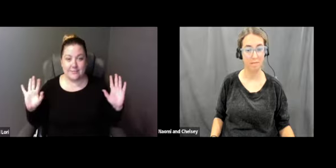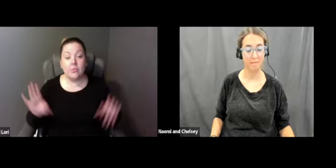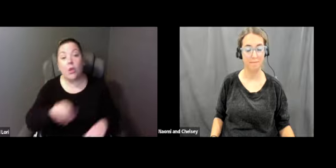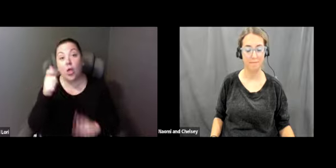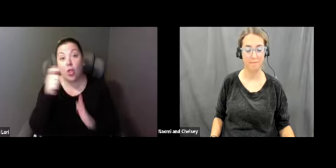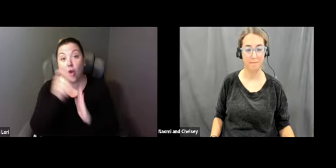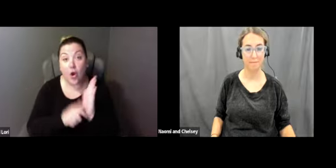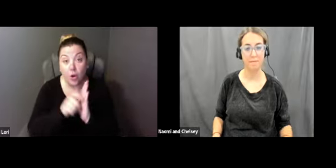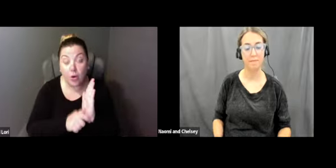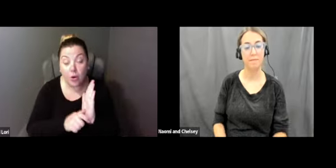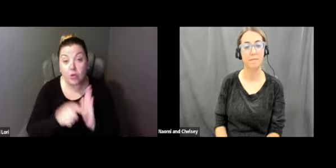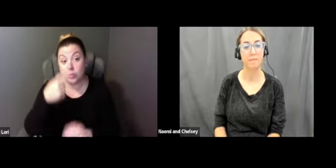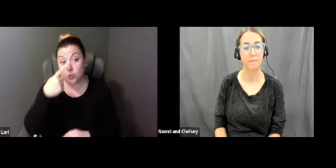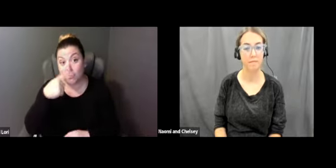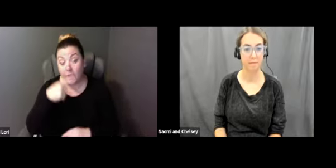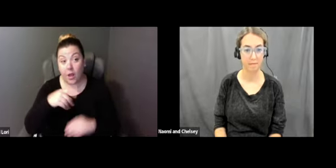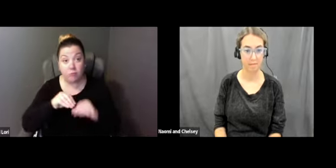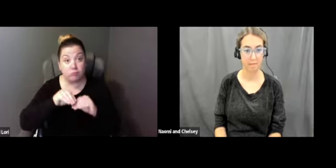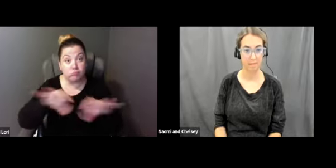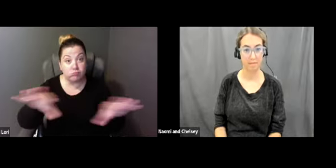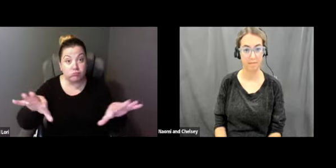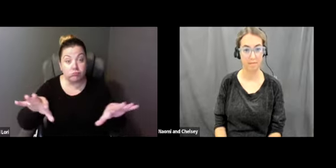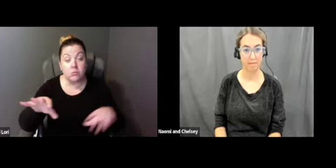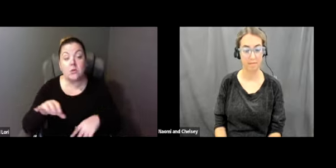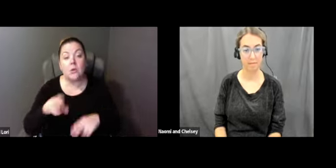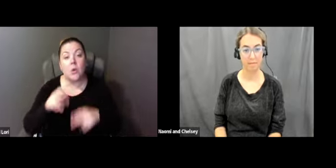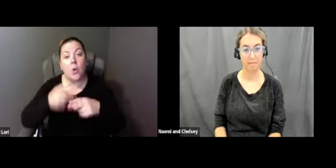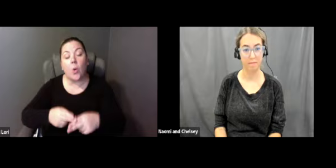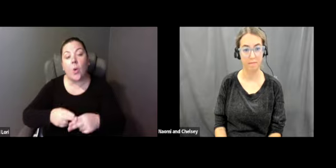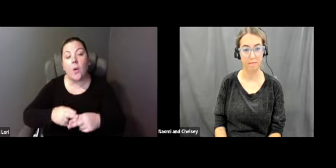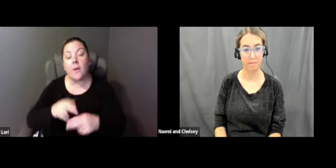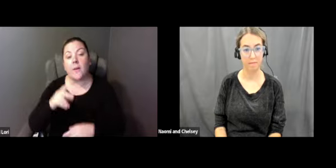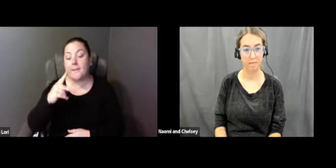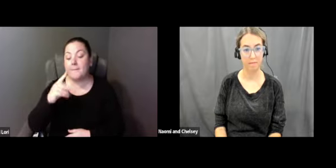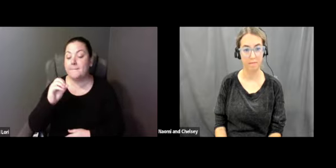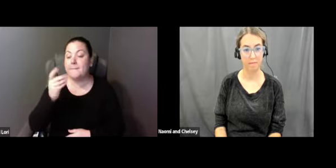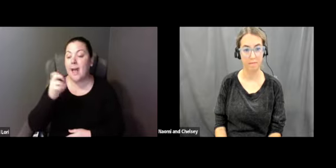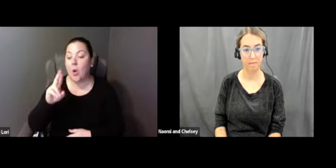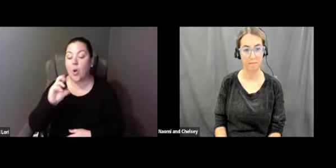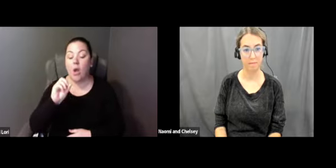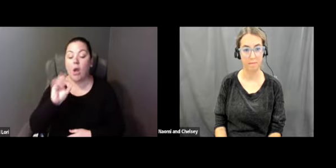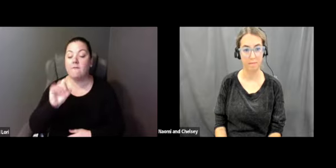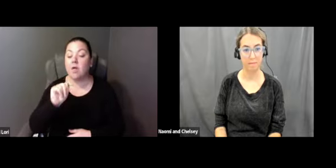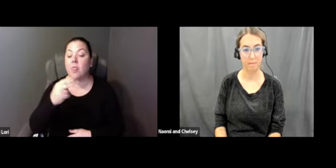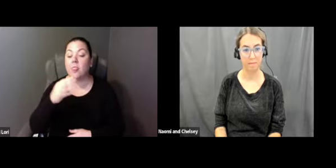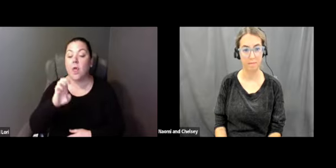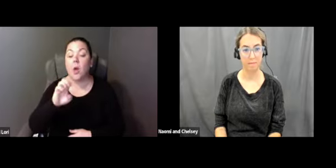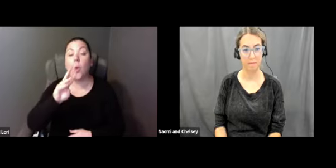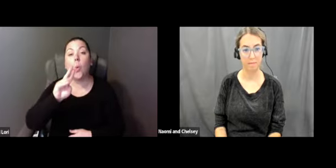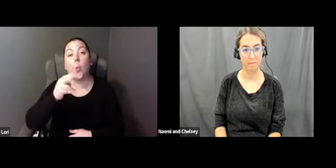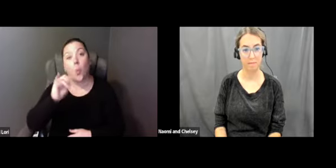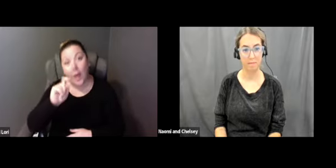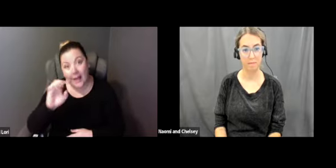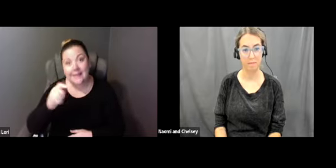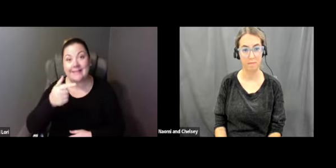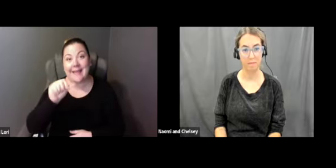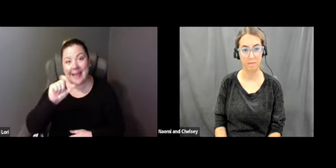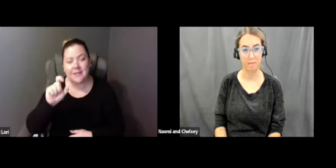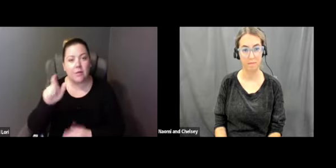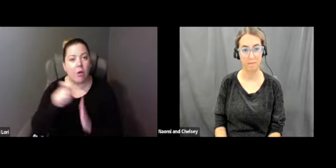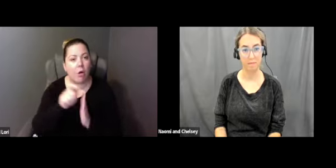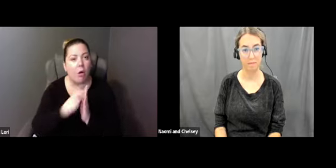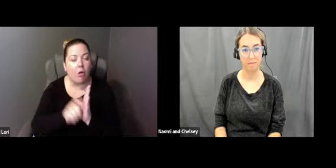notes regarding the power of the white gaze, and it just talks about how white interpreters have this